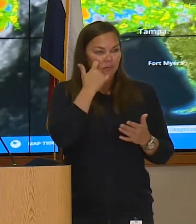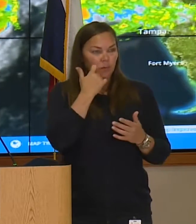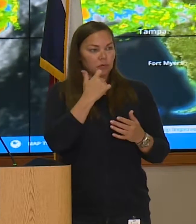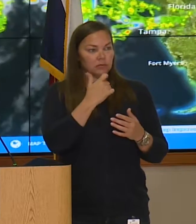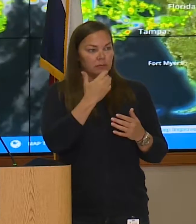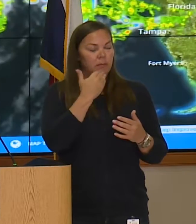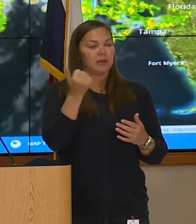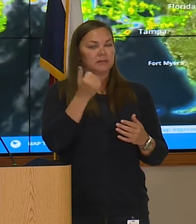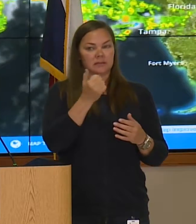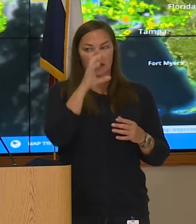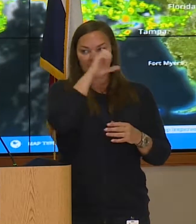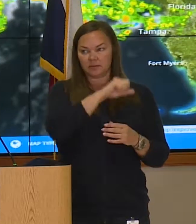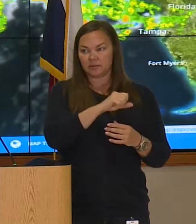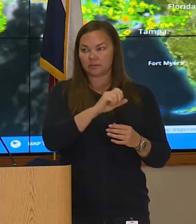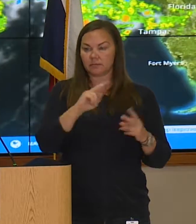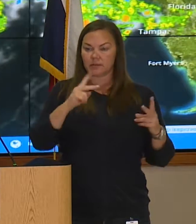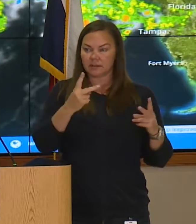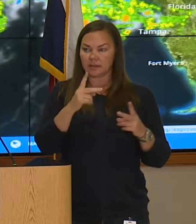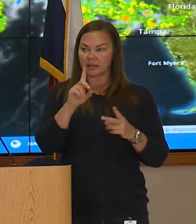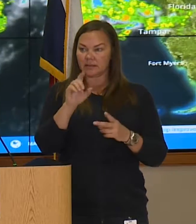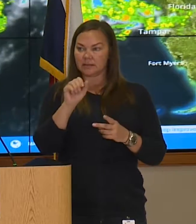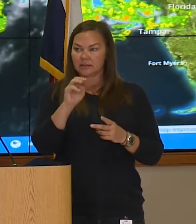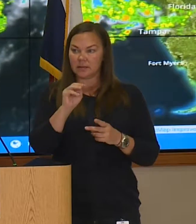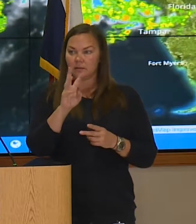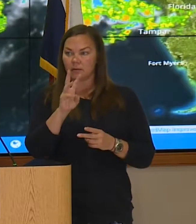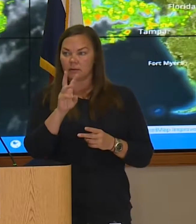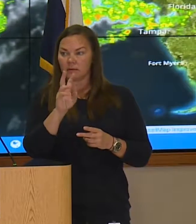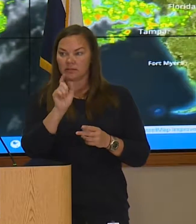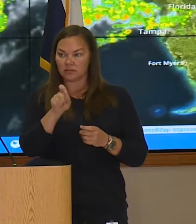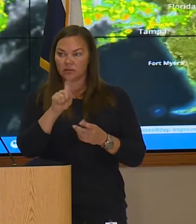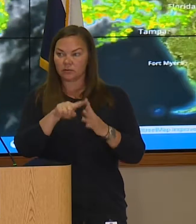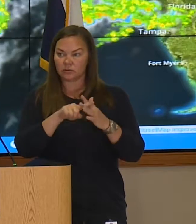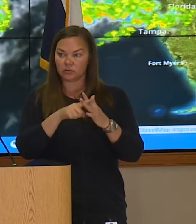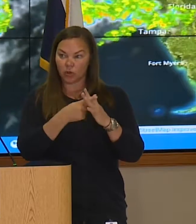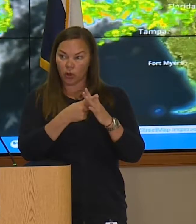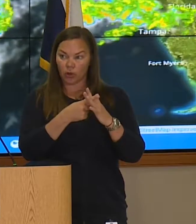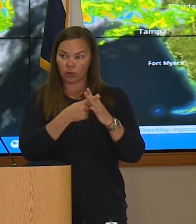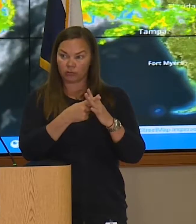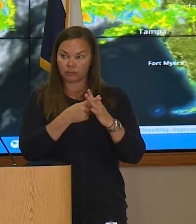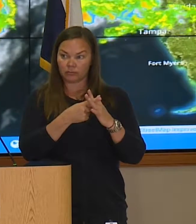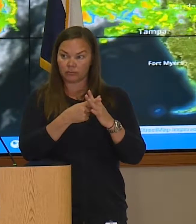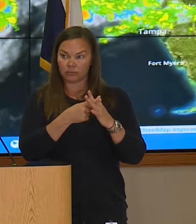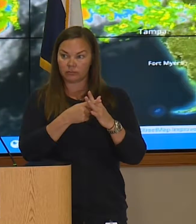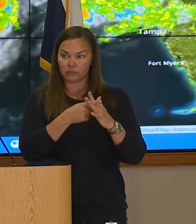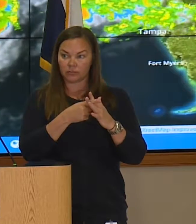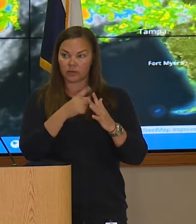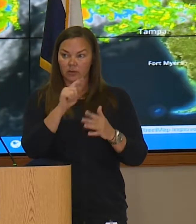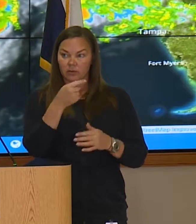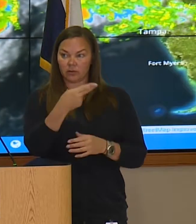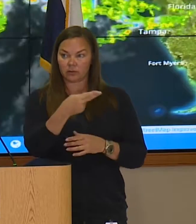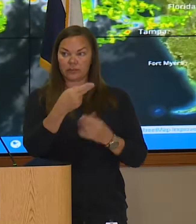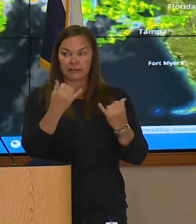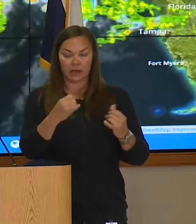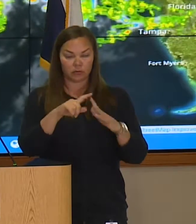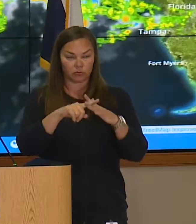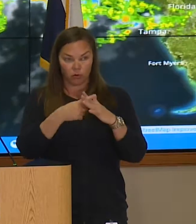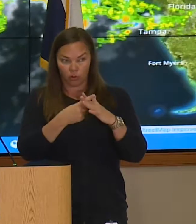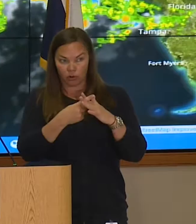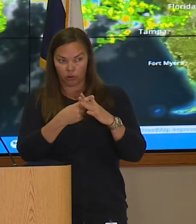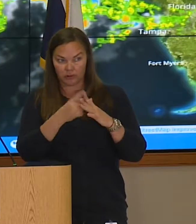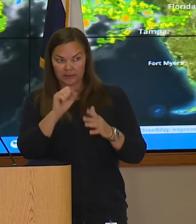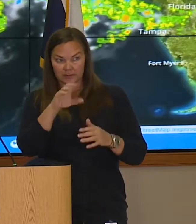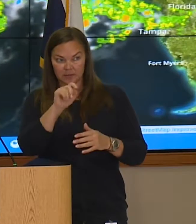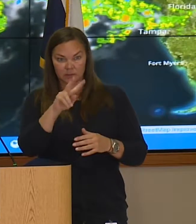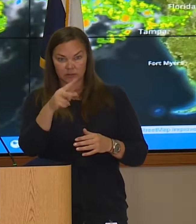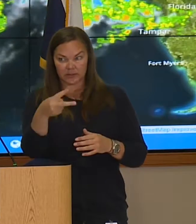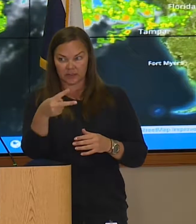the second dam, the overflows were initially supposed to start on Thursday, and now you're saying they're going to start